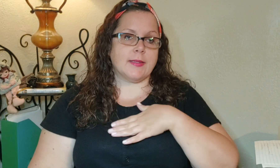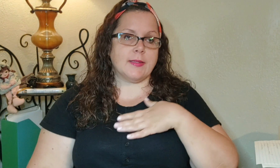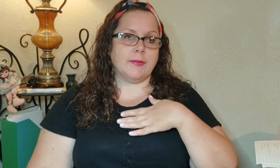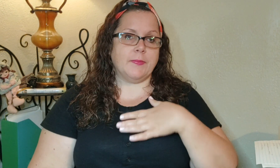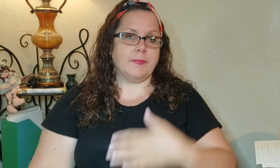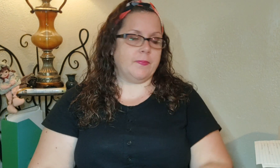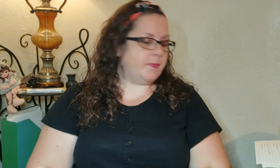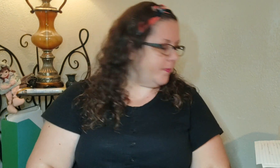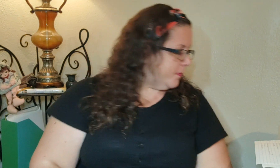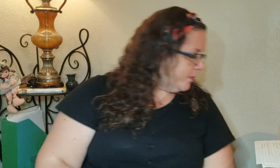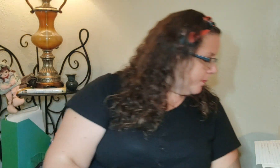please.